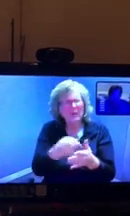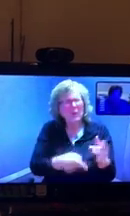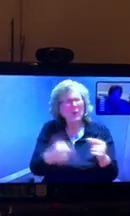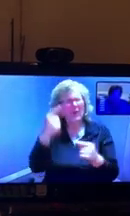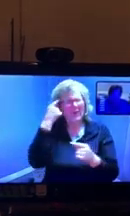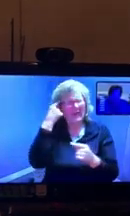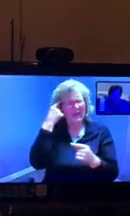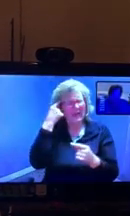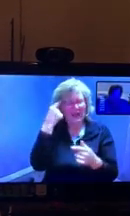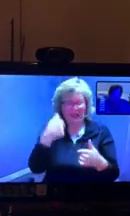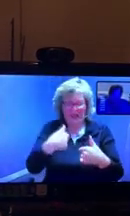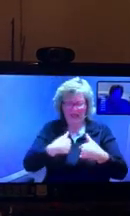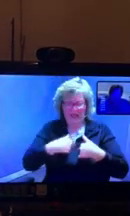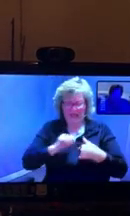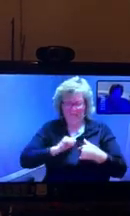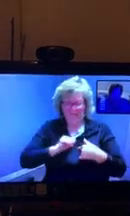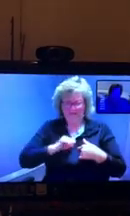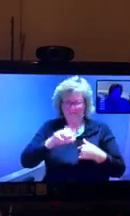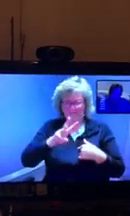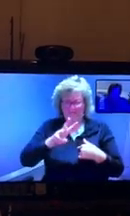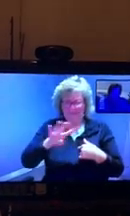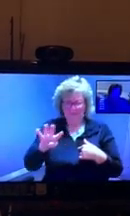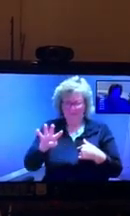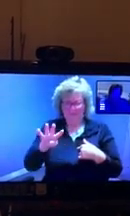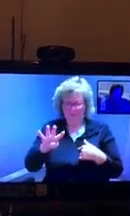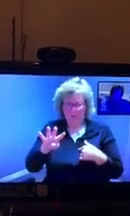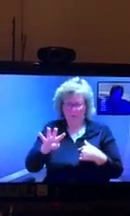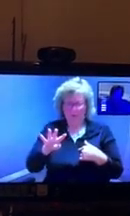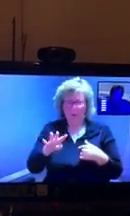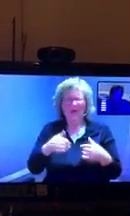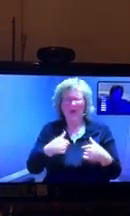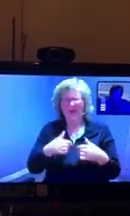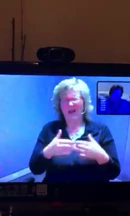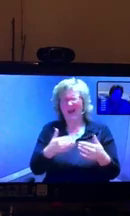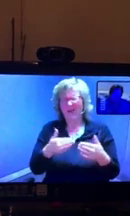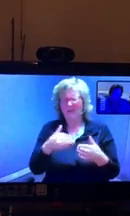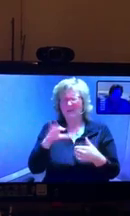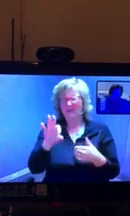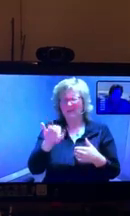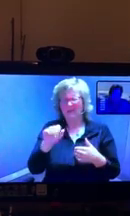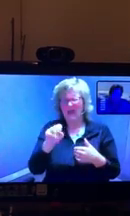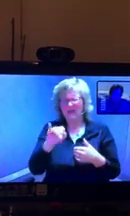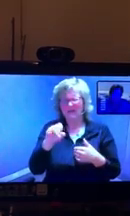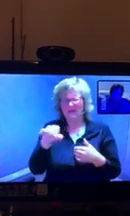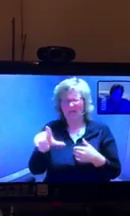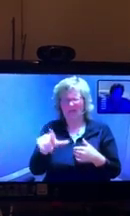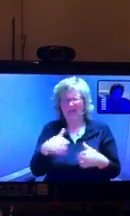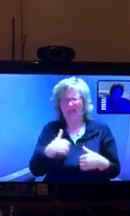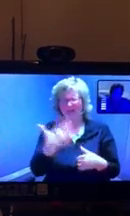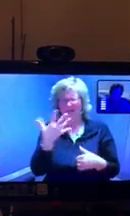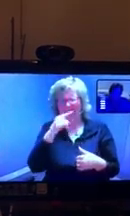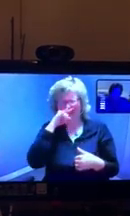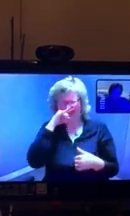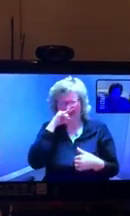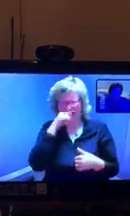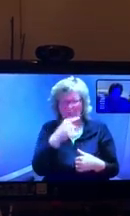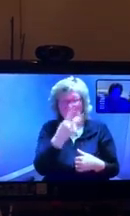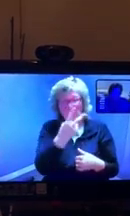I'm 64 years old, folks, which means I'm almost a fossil. I've got 5 children, 2 grandchildren. I'm a former collegiate